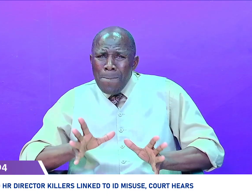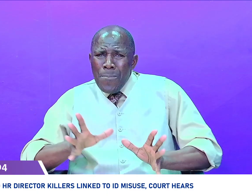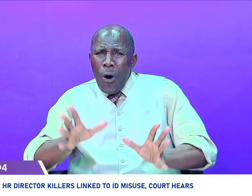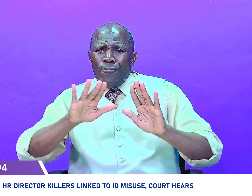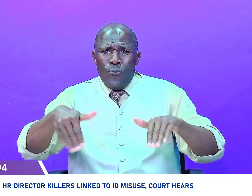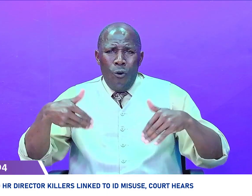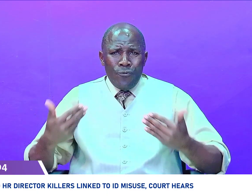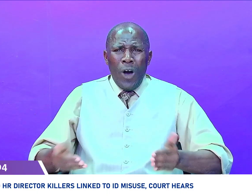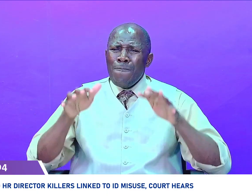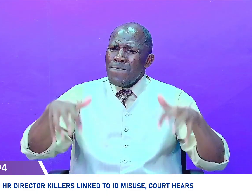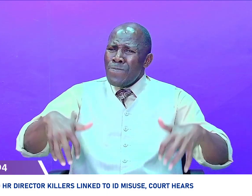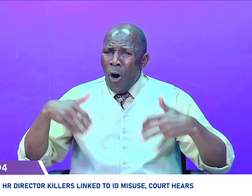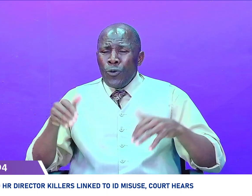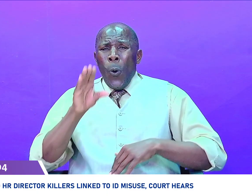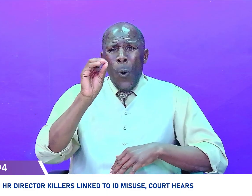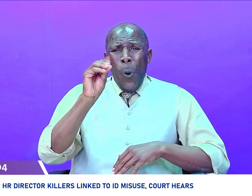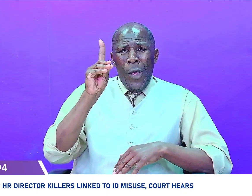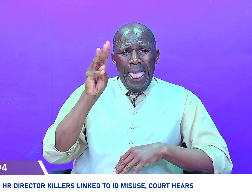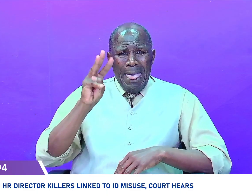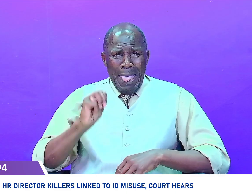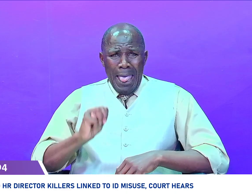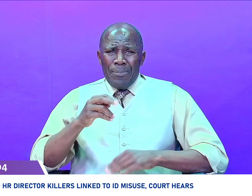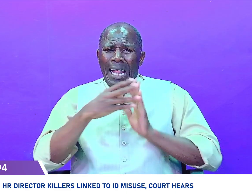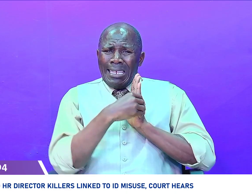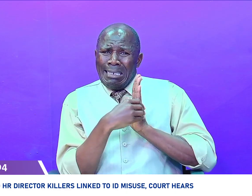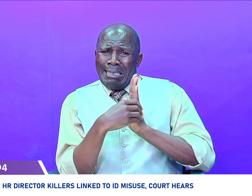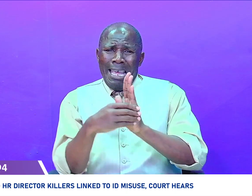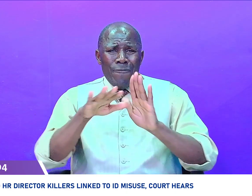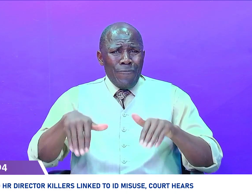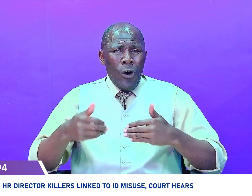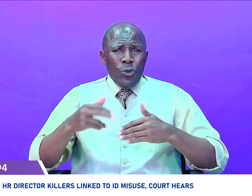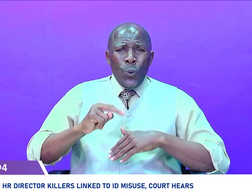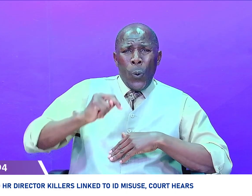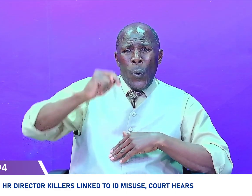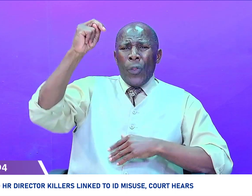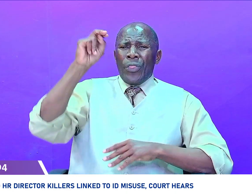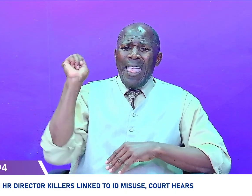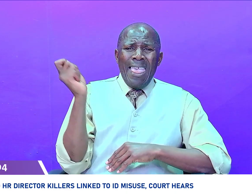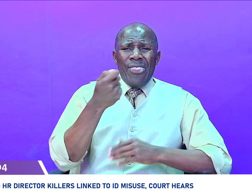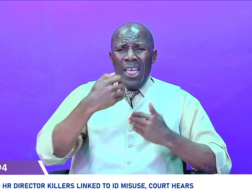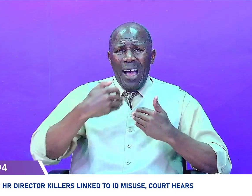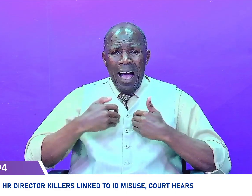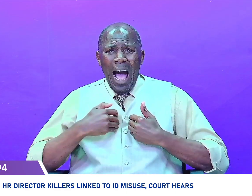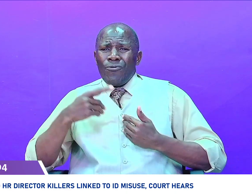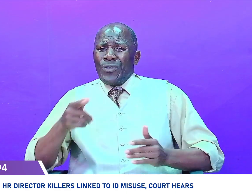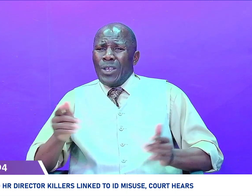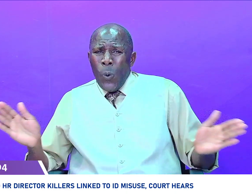increasing pressure from agriculture. ODM leaders from northern Kenya have urged the party's